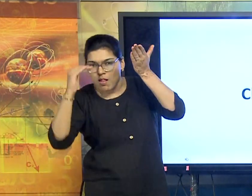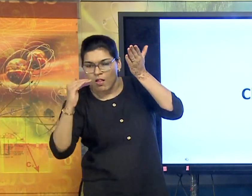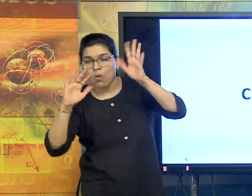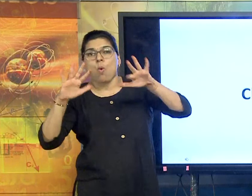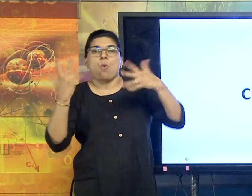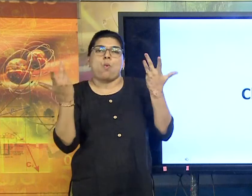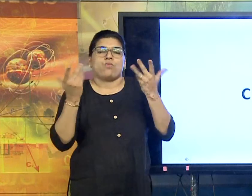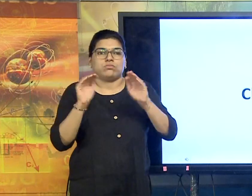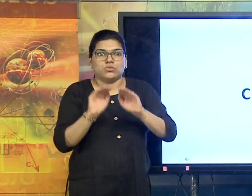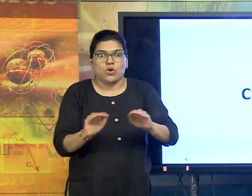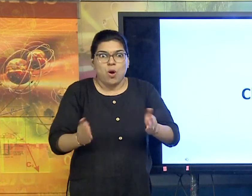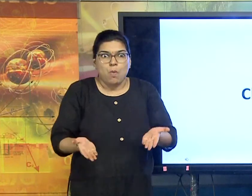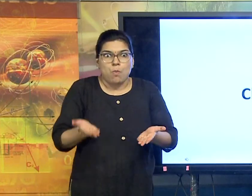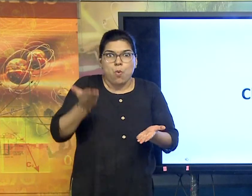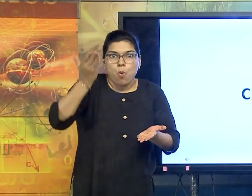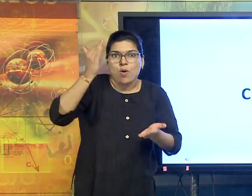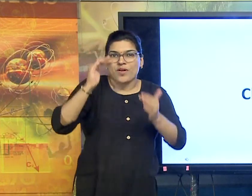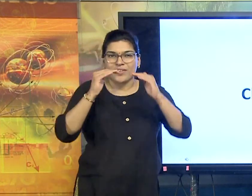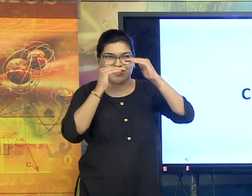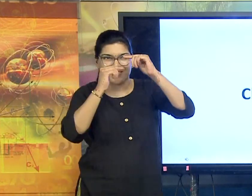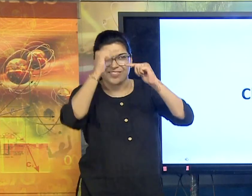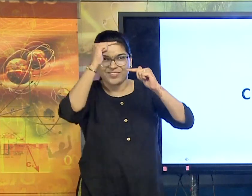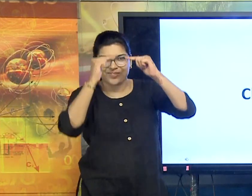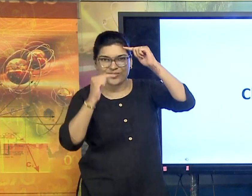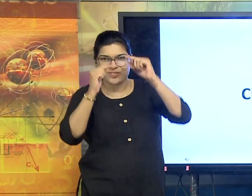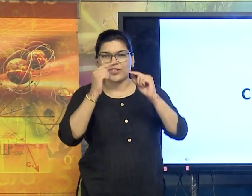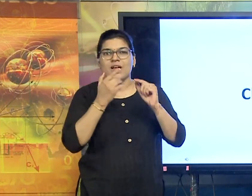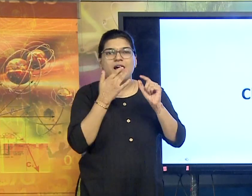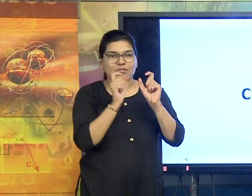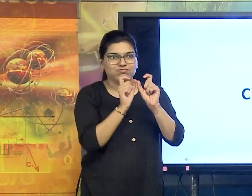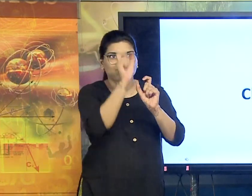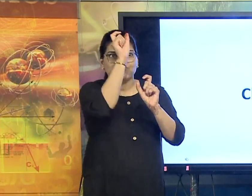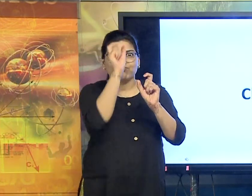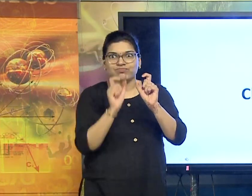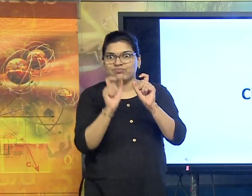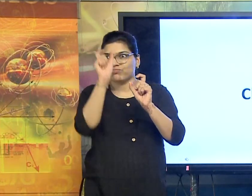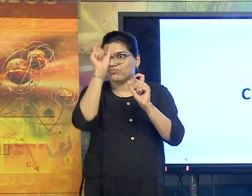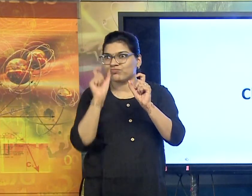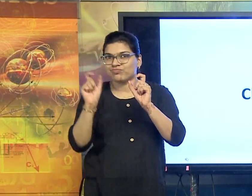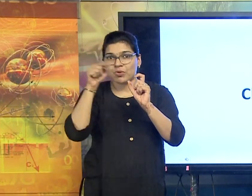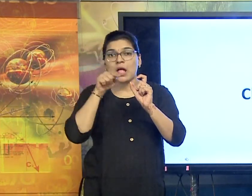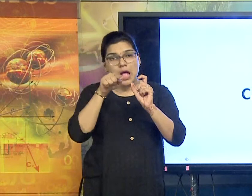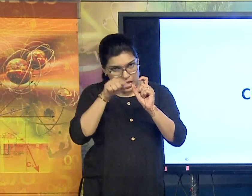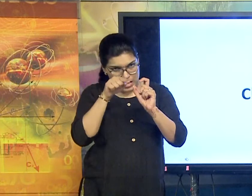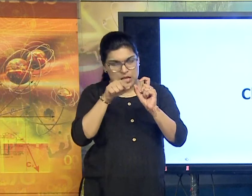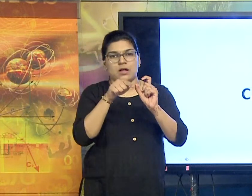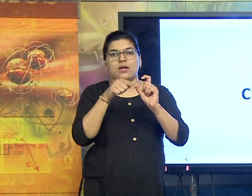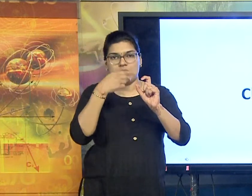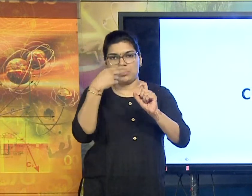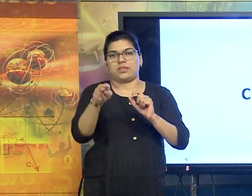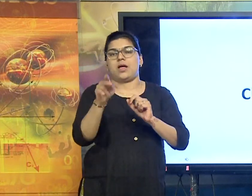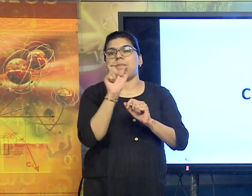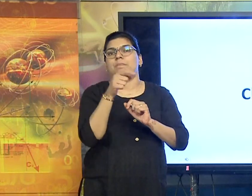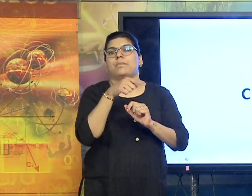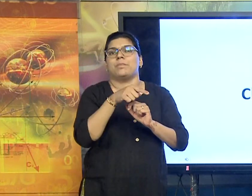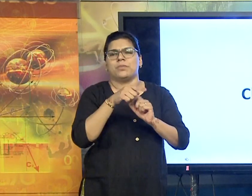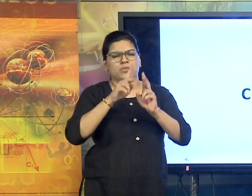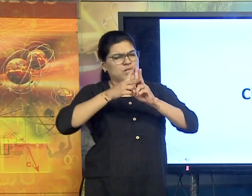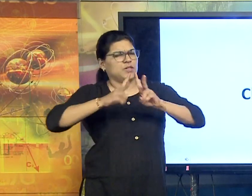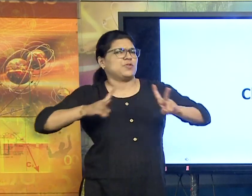a graph which has bars of different levels and sometimes of different colors. So that